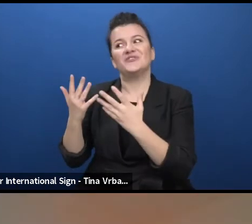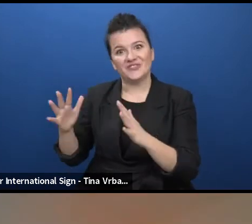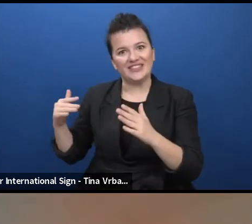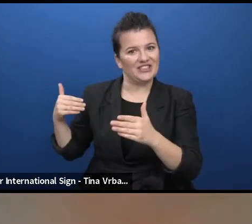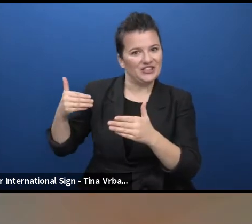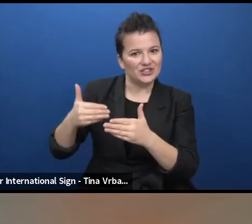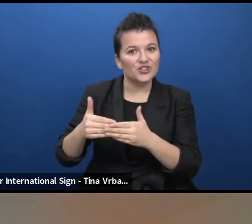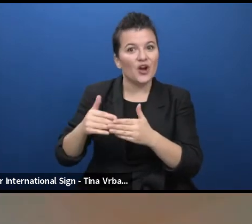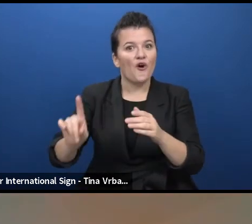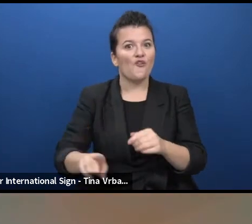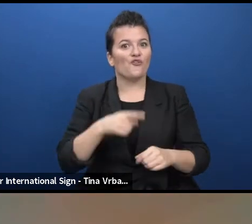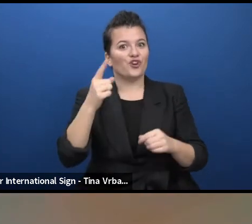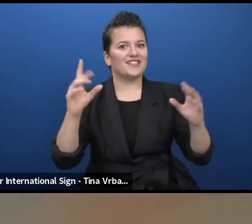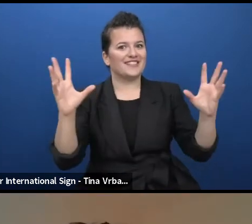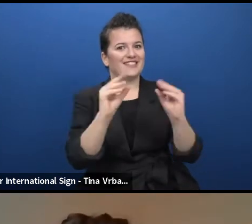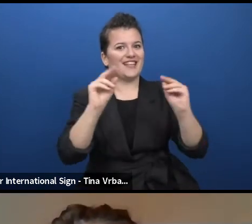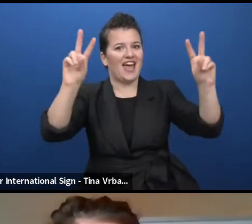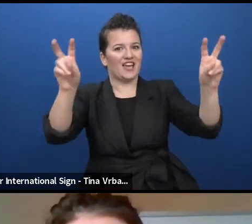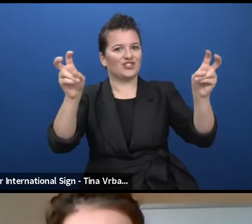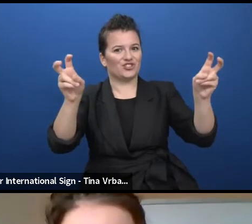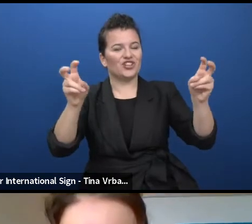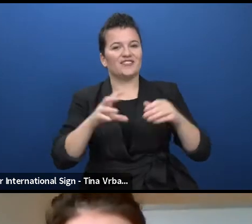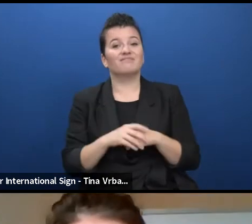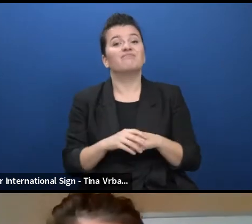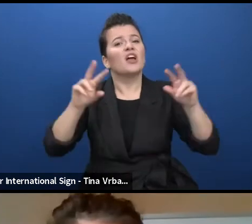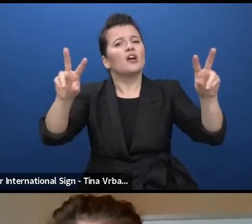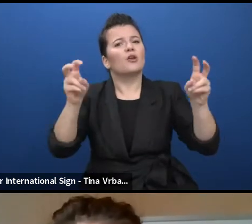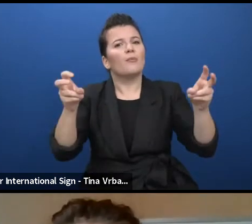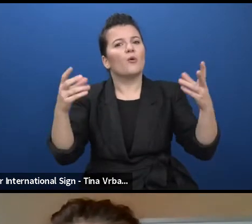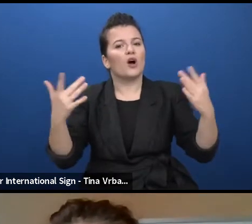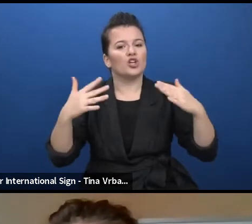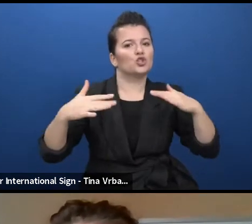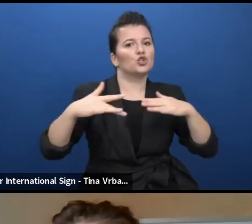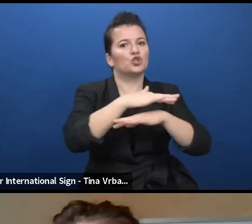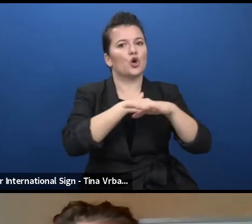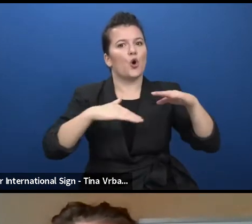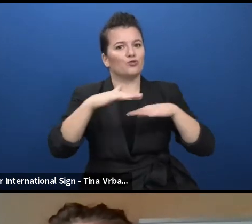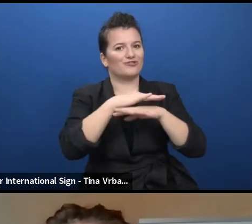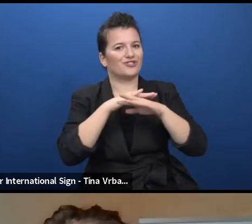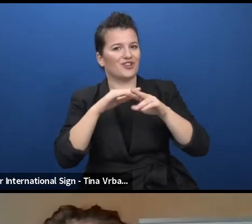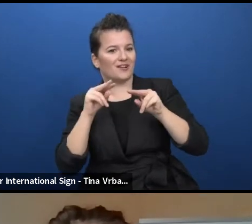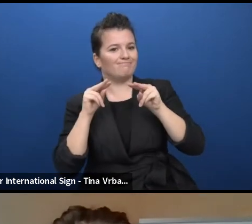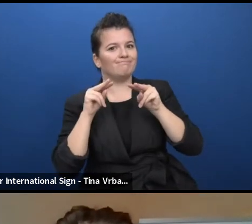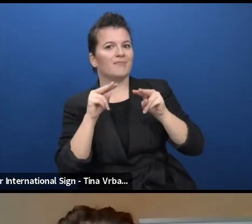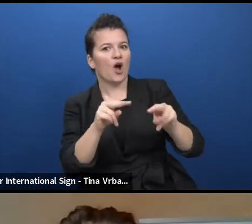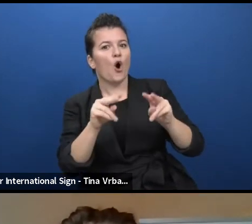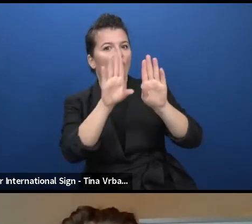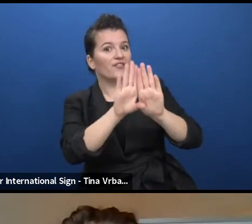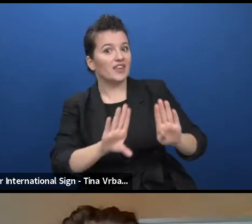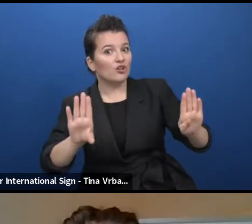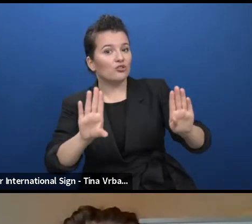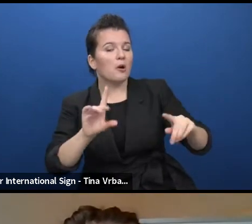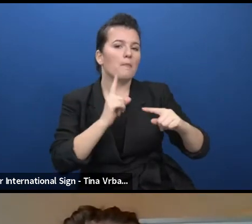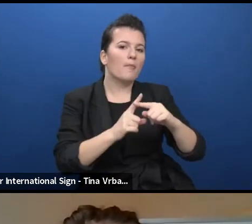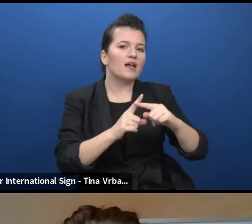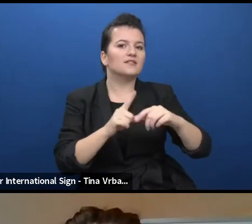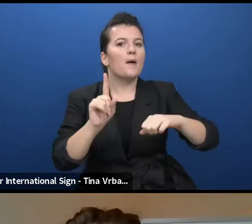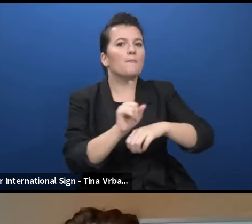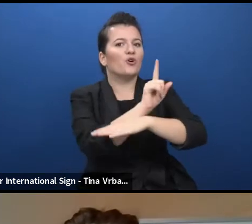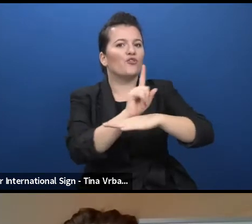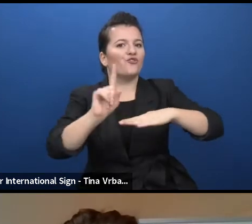Theatre Forum under the common title Social Dimension of Theatre and Performing Arts. So,